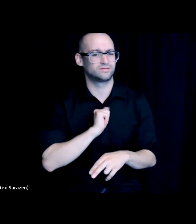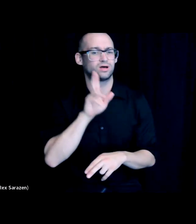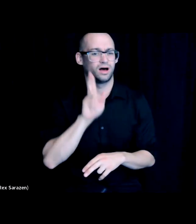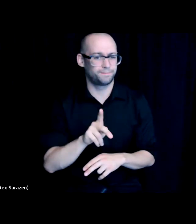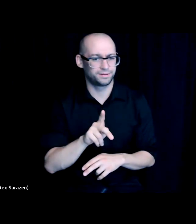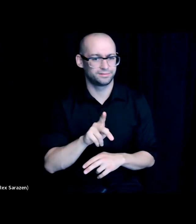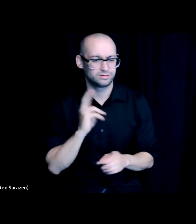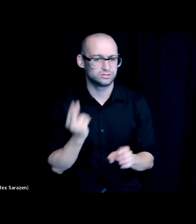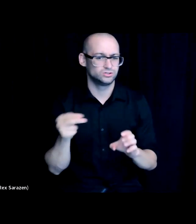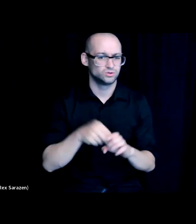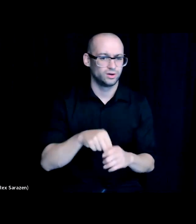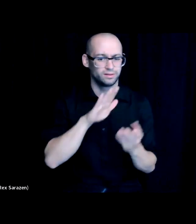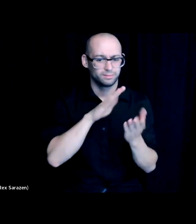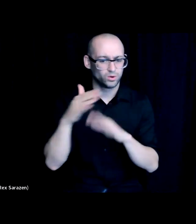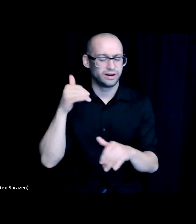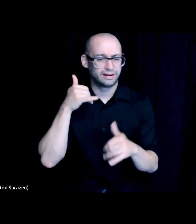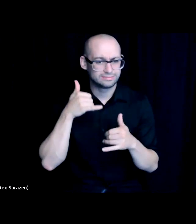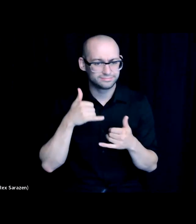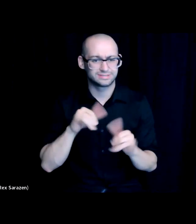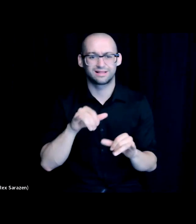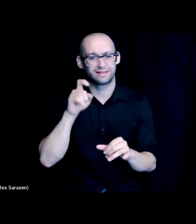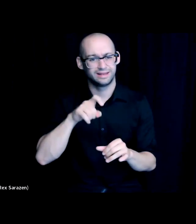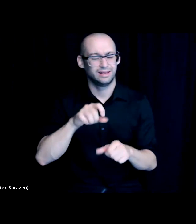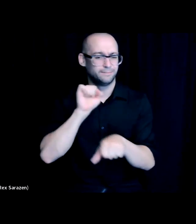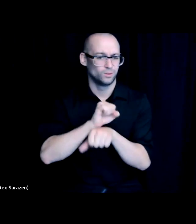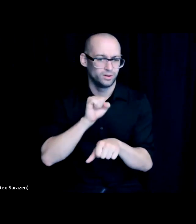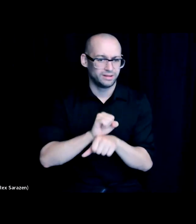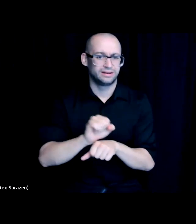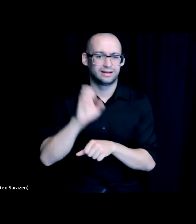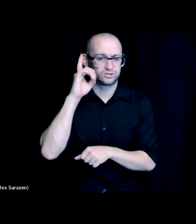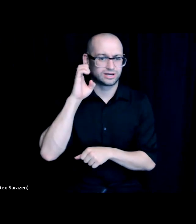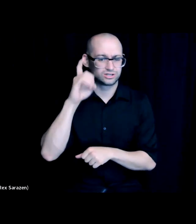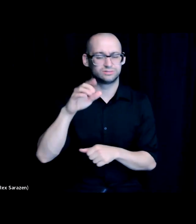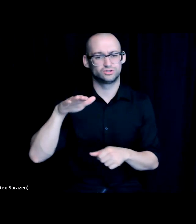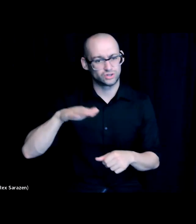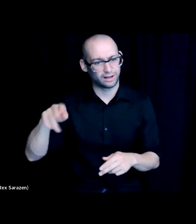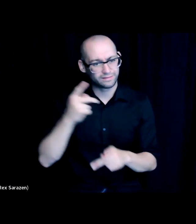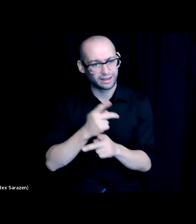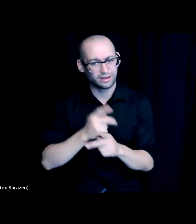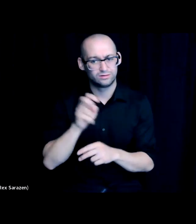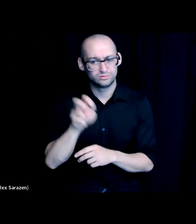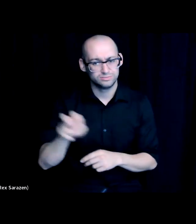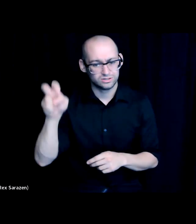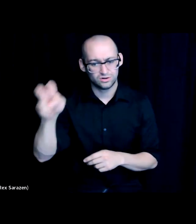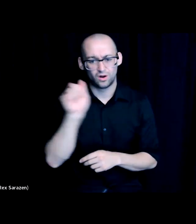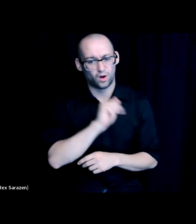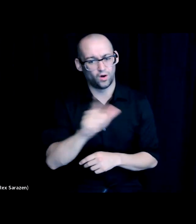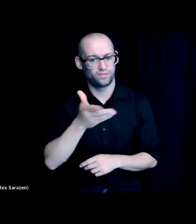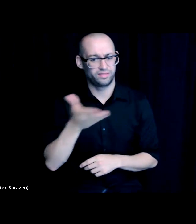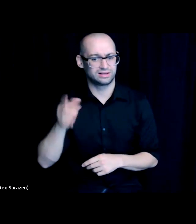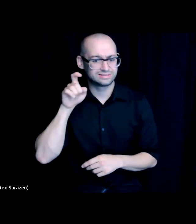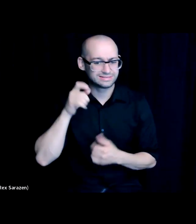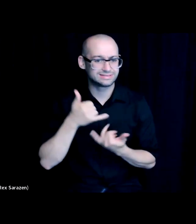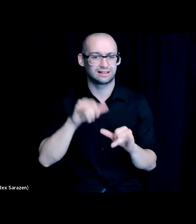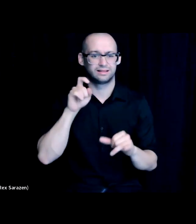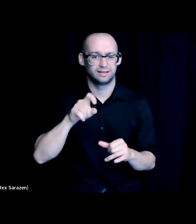still need employment, they still need education, childcare, transportation. All of these things still have to go through